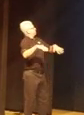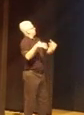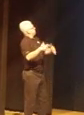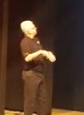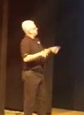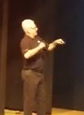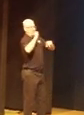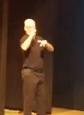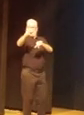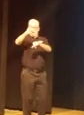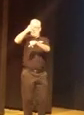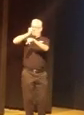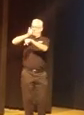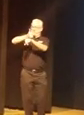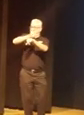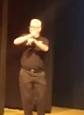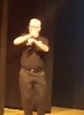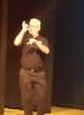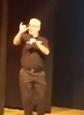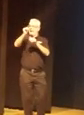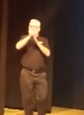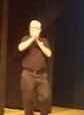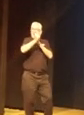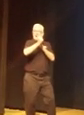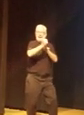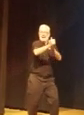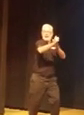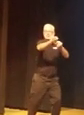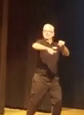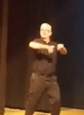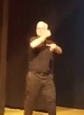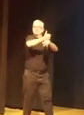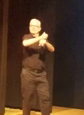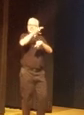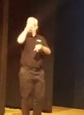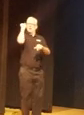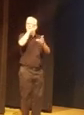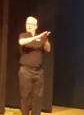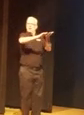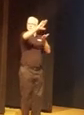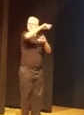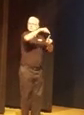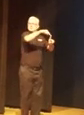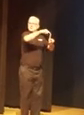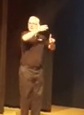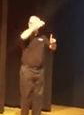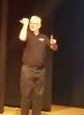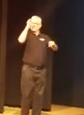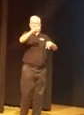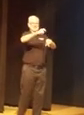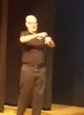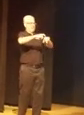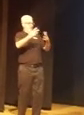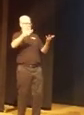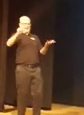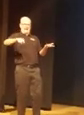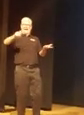were inspired. With all of those schools being set up, it led to Gallaudet College. Because at that